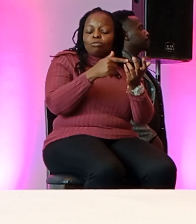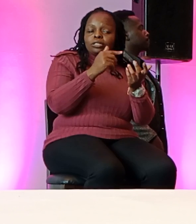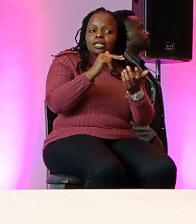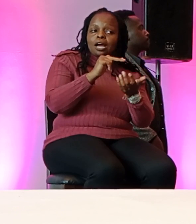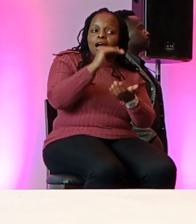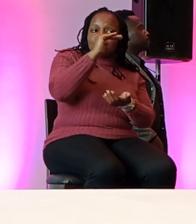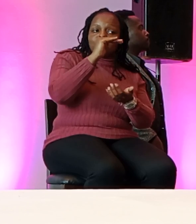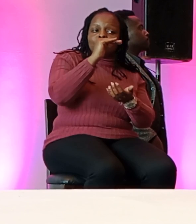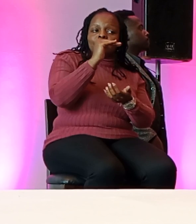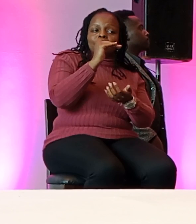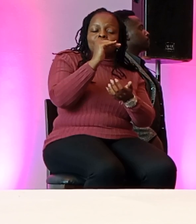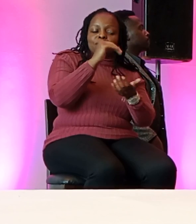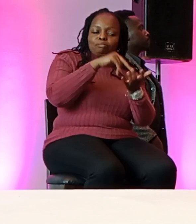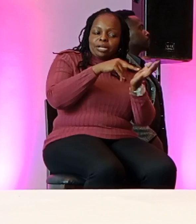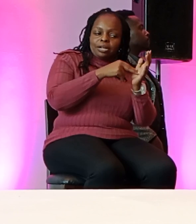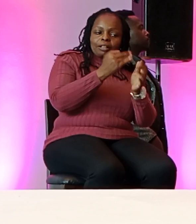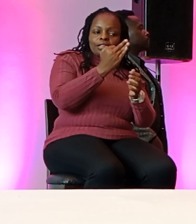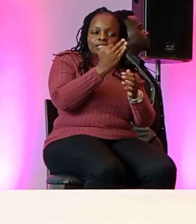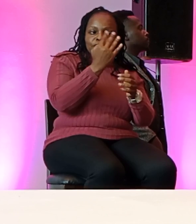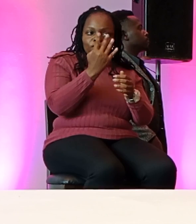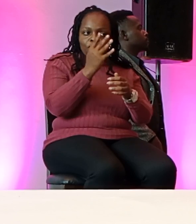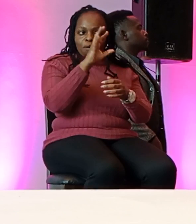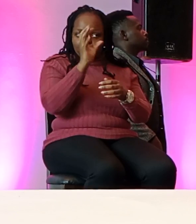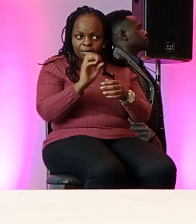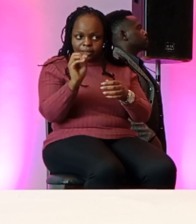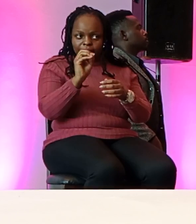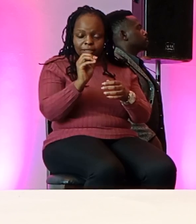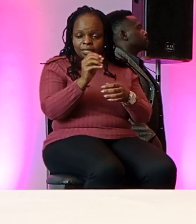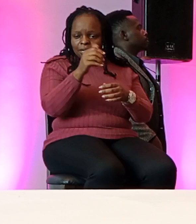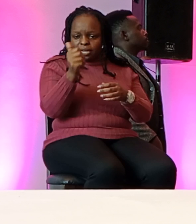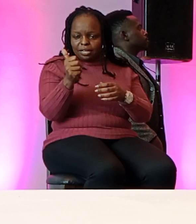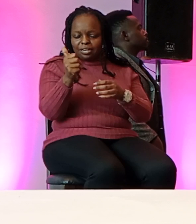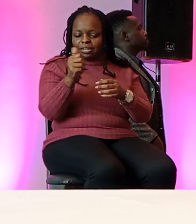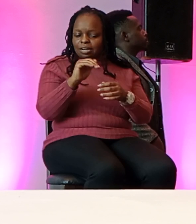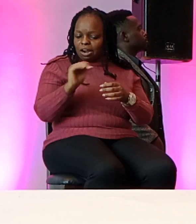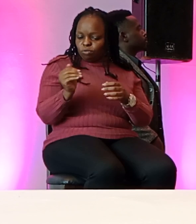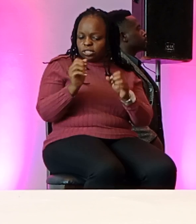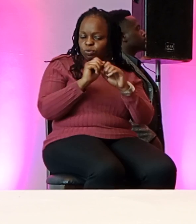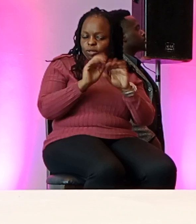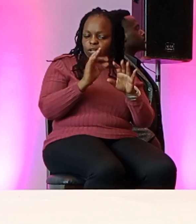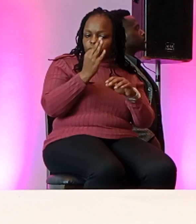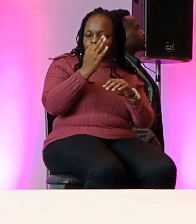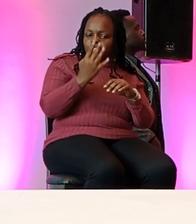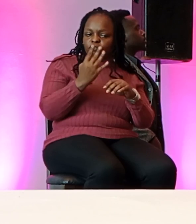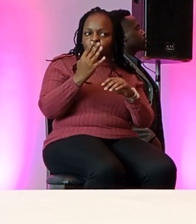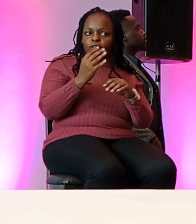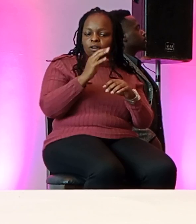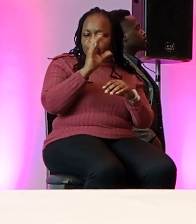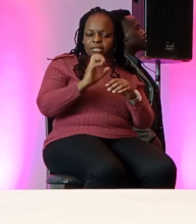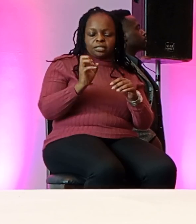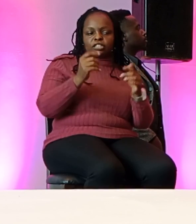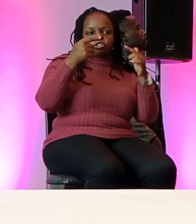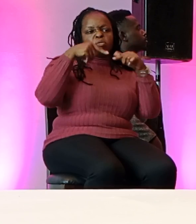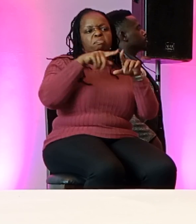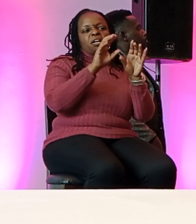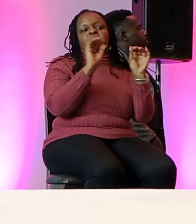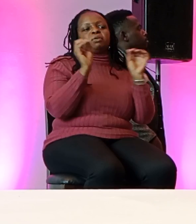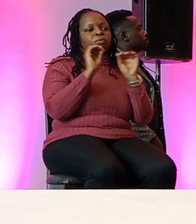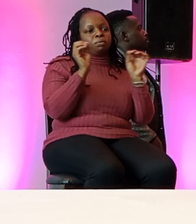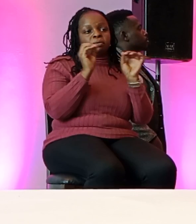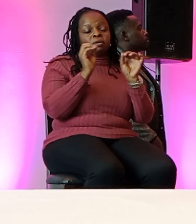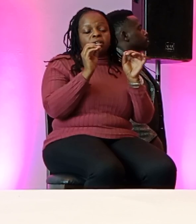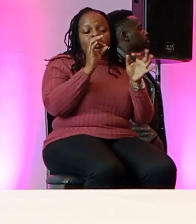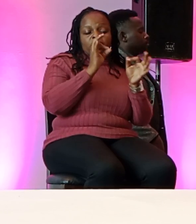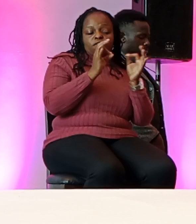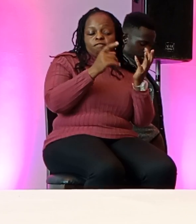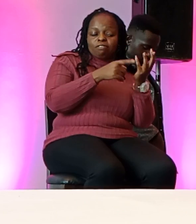to 34%. Any county without 34% is not compliant. And if